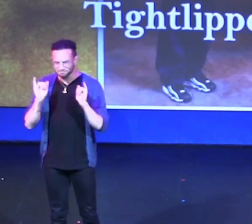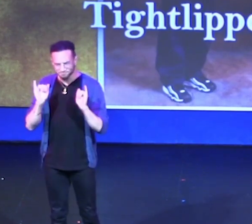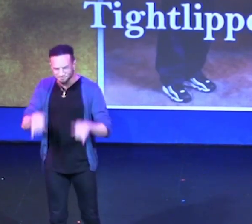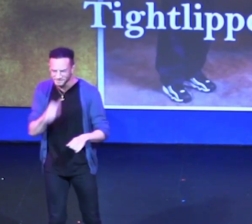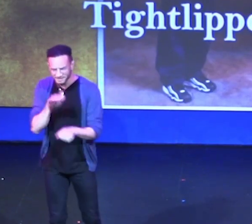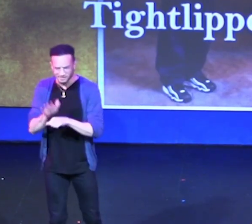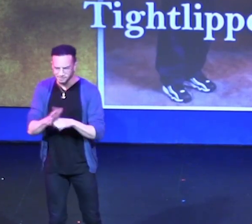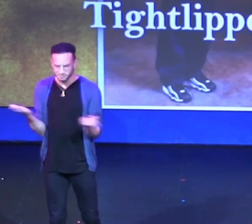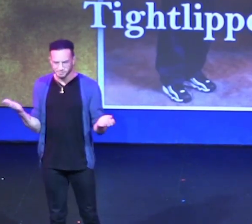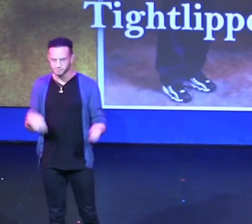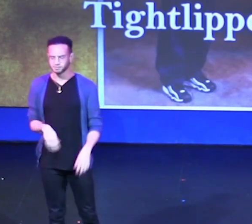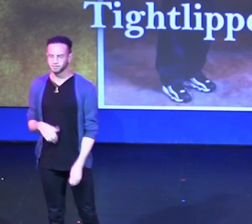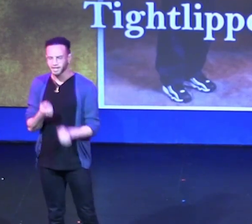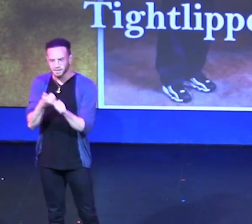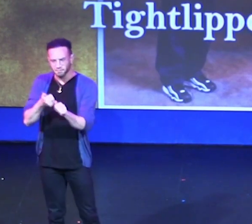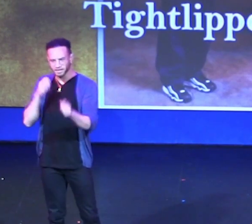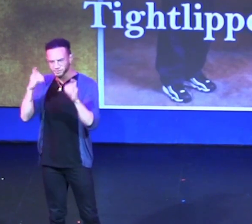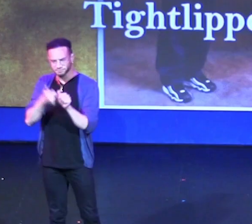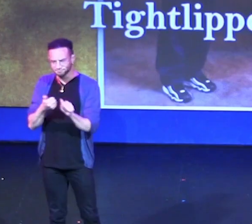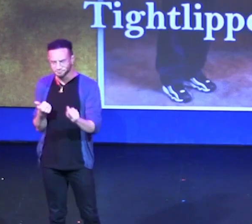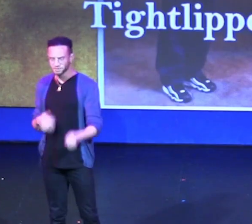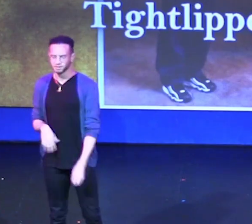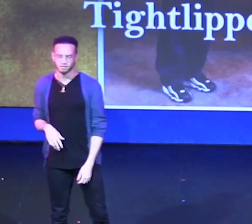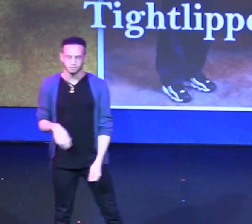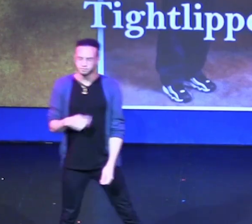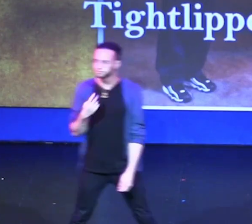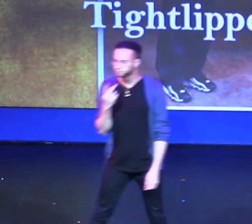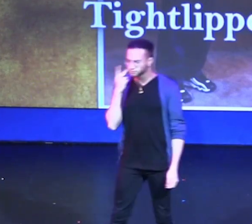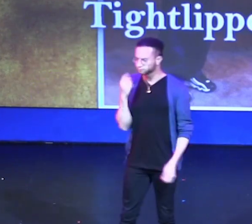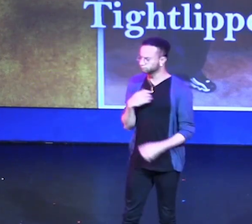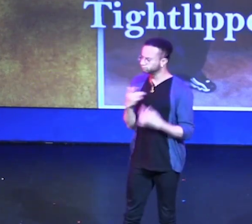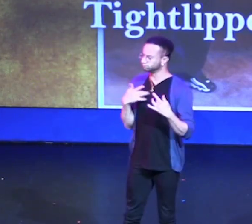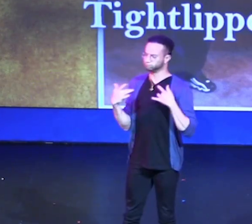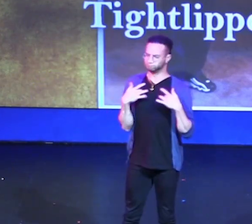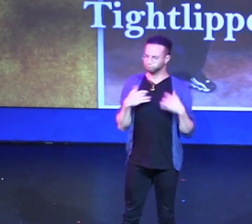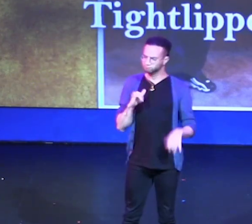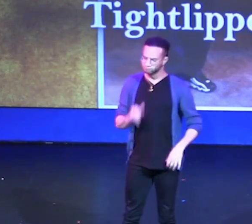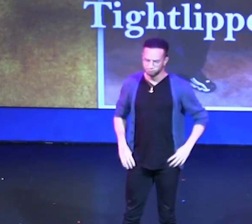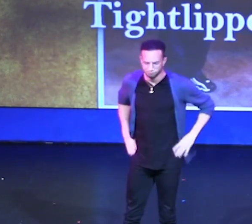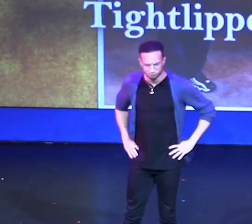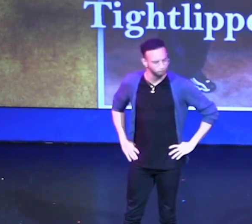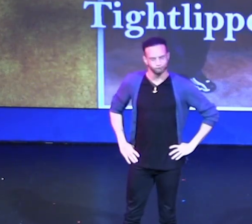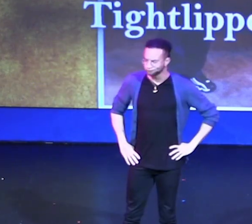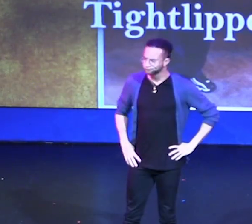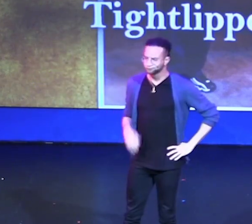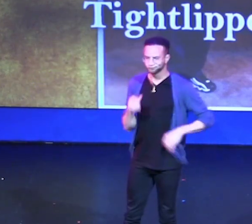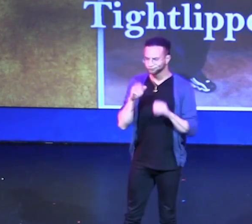Did it get better? Yes, but the picture still was not perfect. I was still behind in school. My mother's concern began